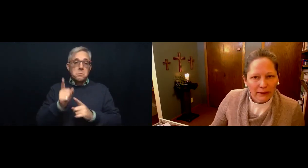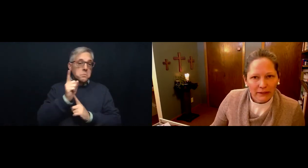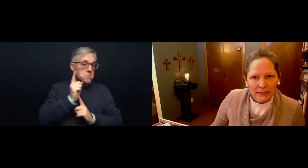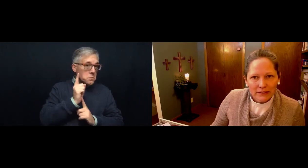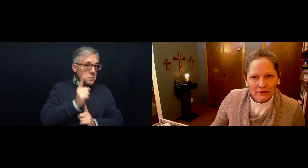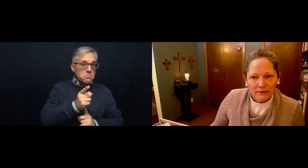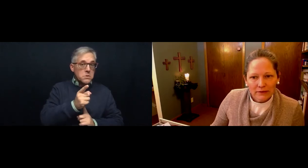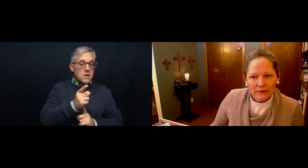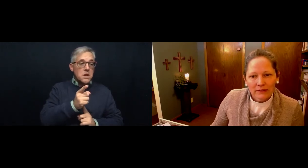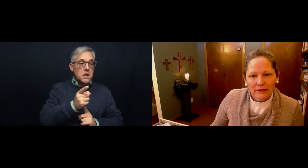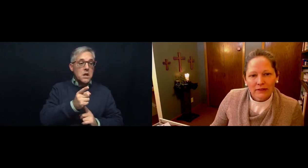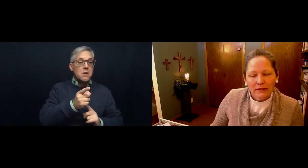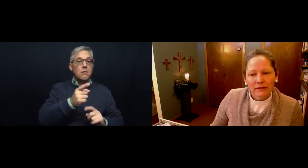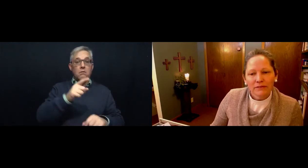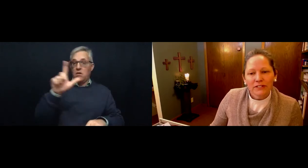4 or 5 minutes,